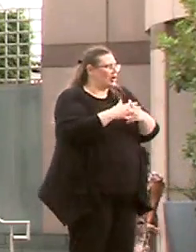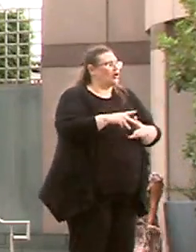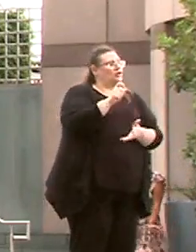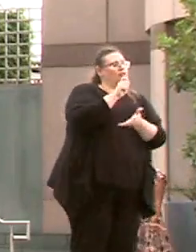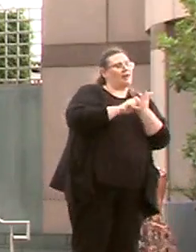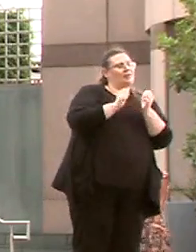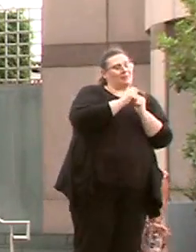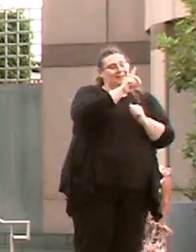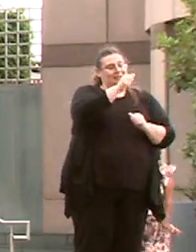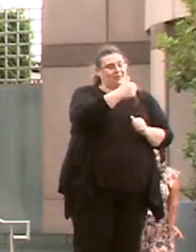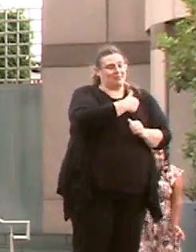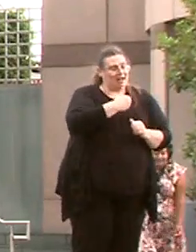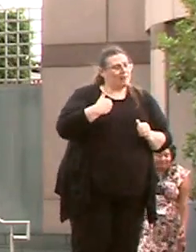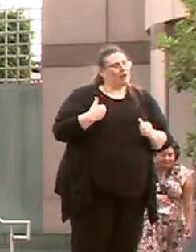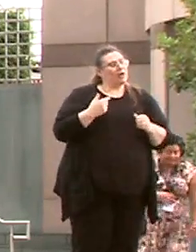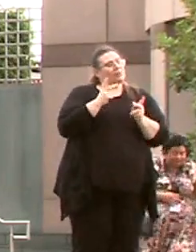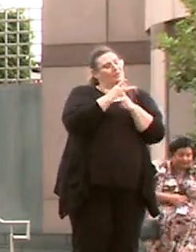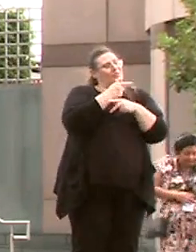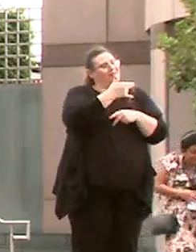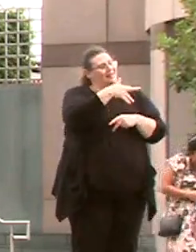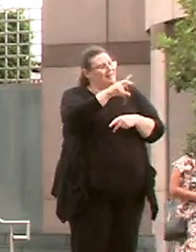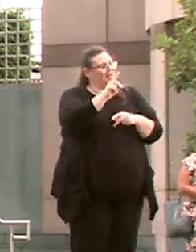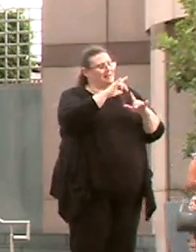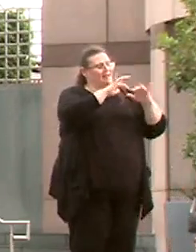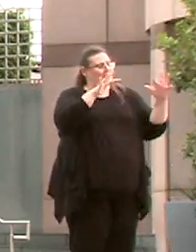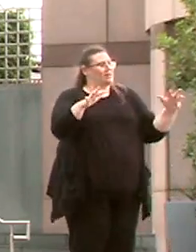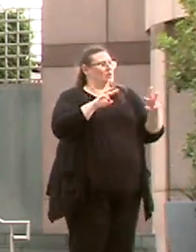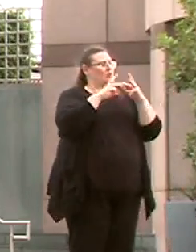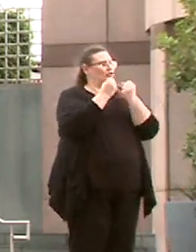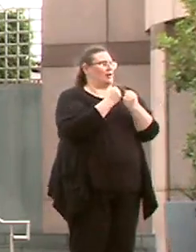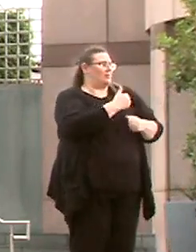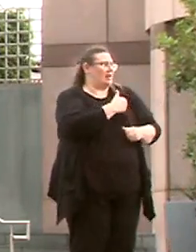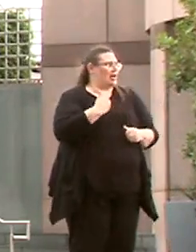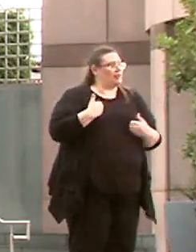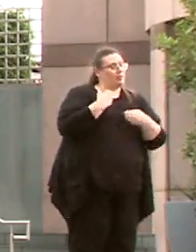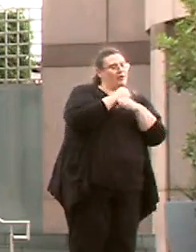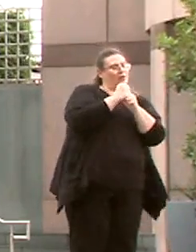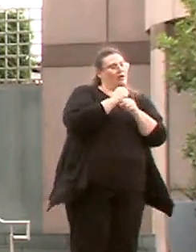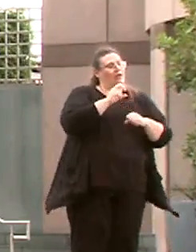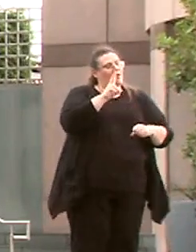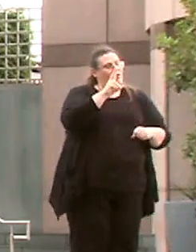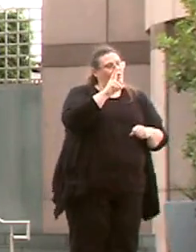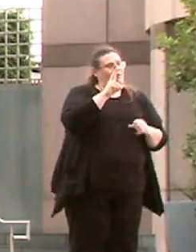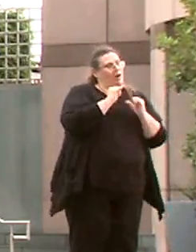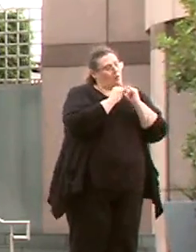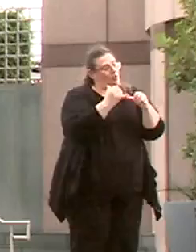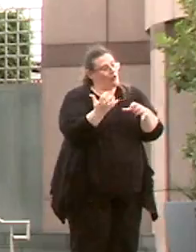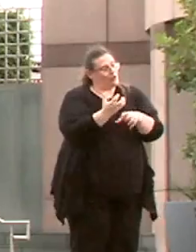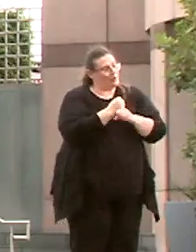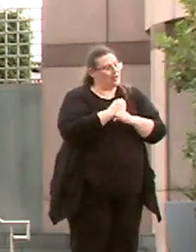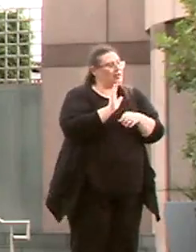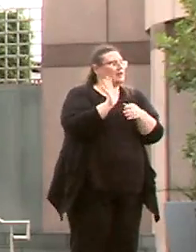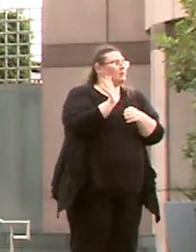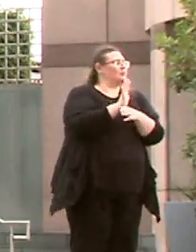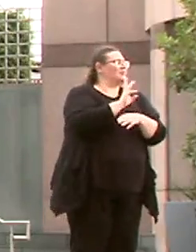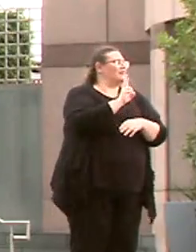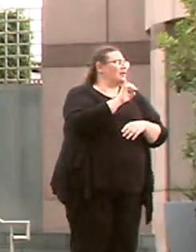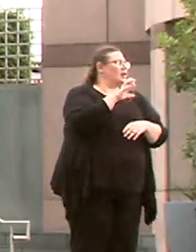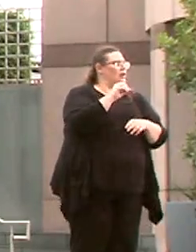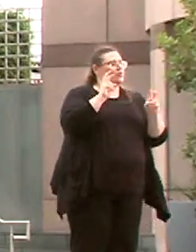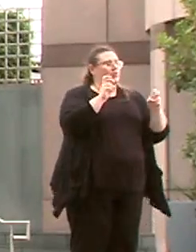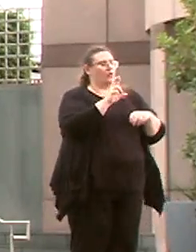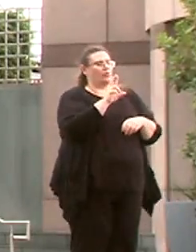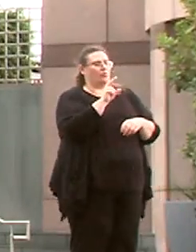Disabilities member, and a Producer Guild Diversity Workshop member. Producer of the award-winning music video,